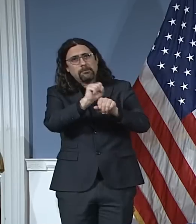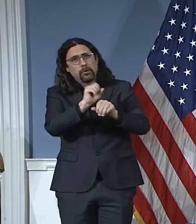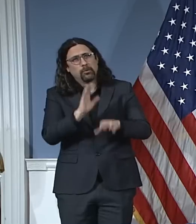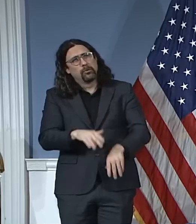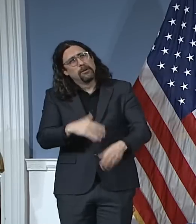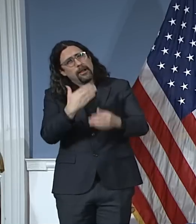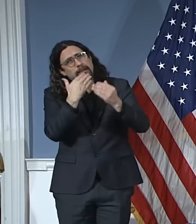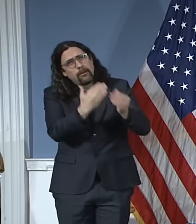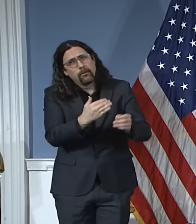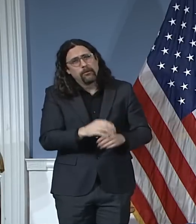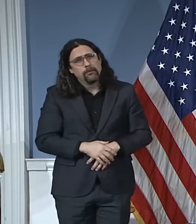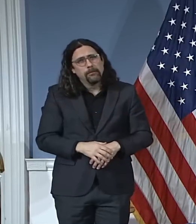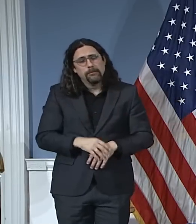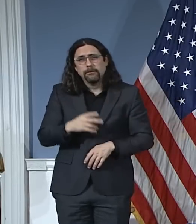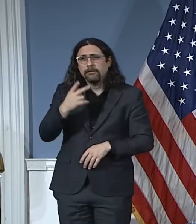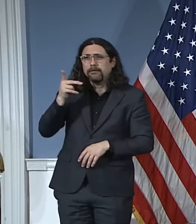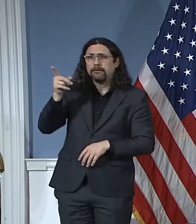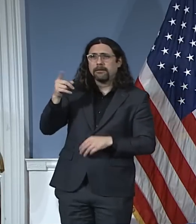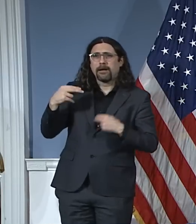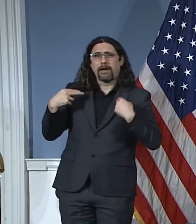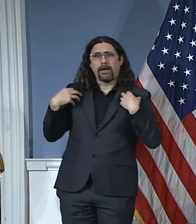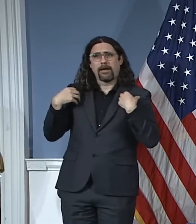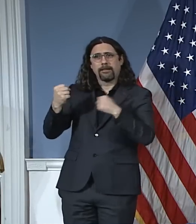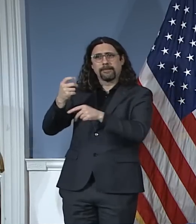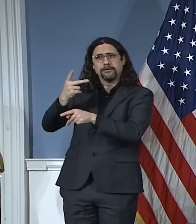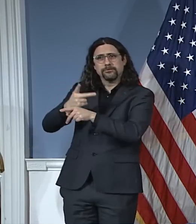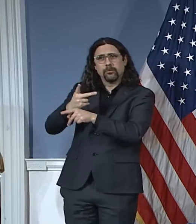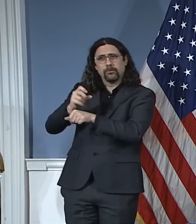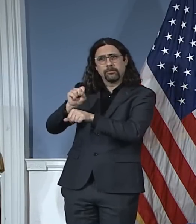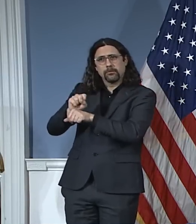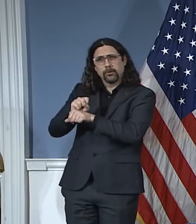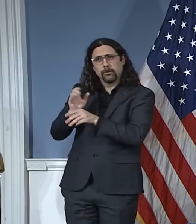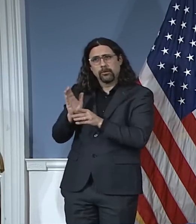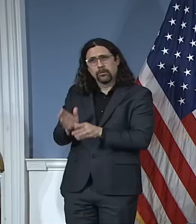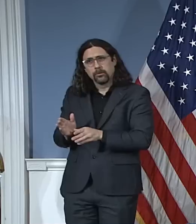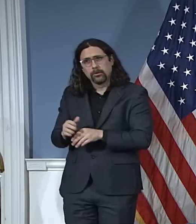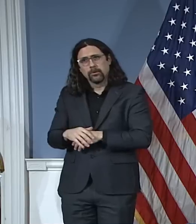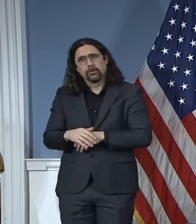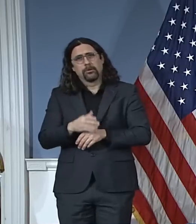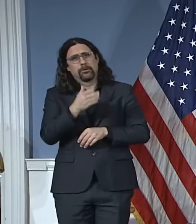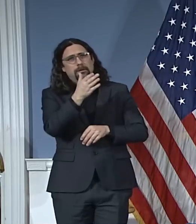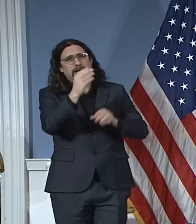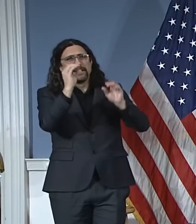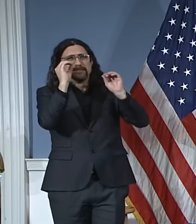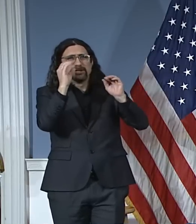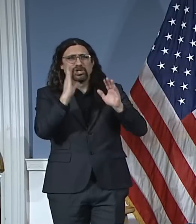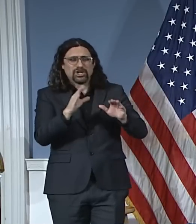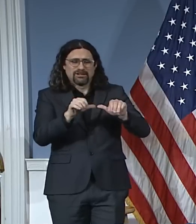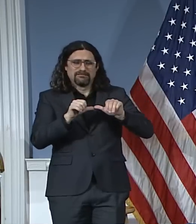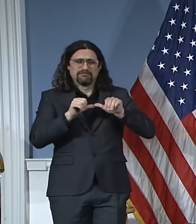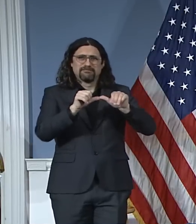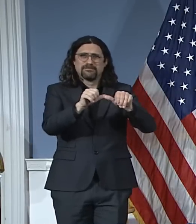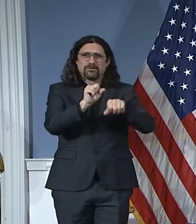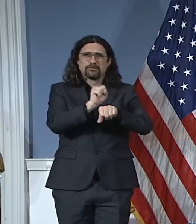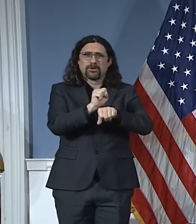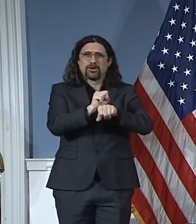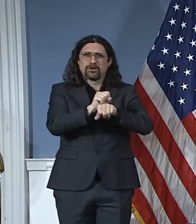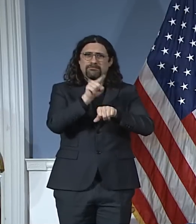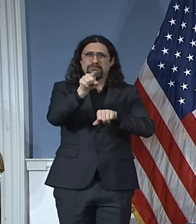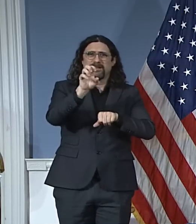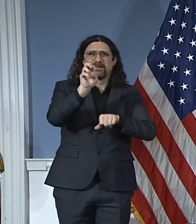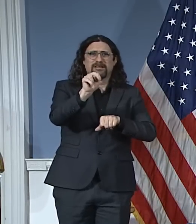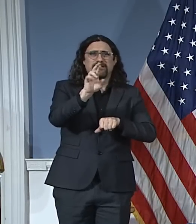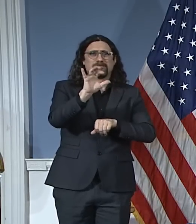at those enrichment centers, taking care of the children of those essential workers. And like I said, the postal worker on your